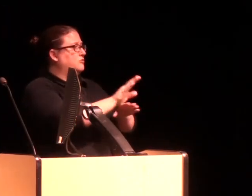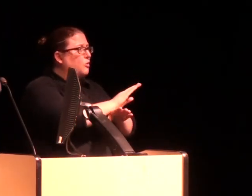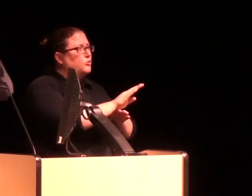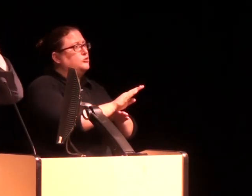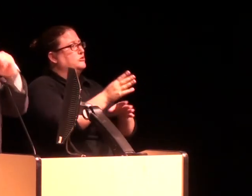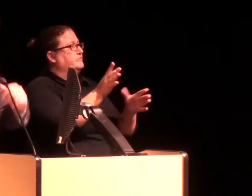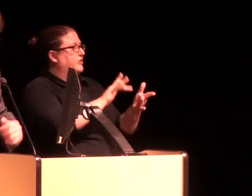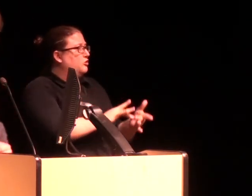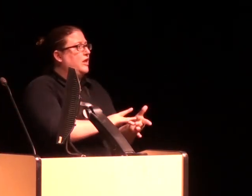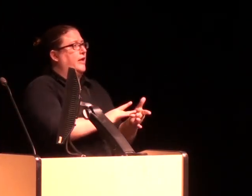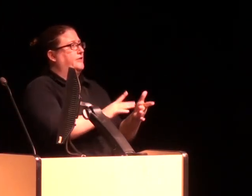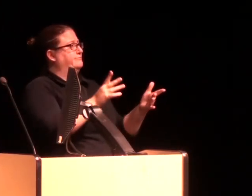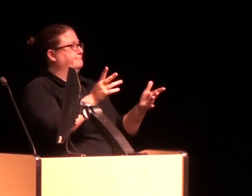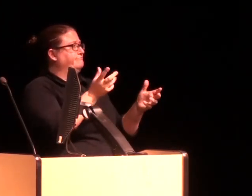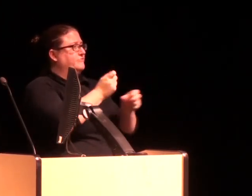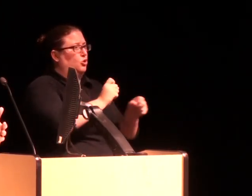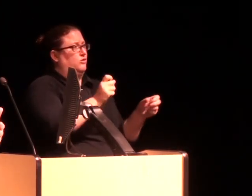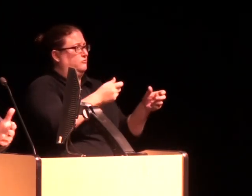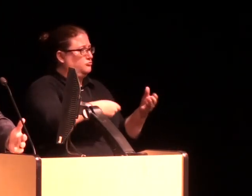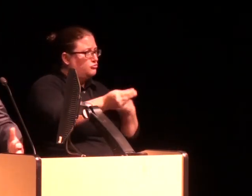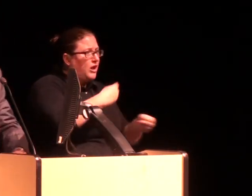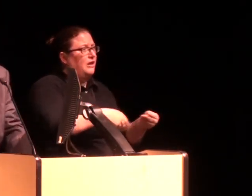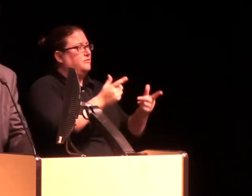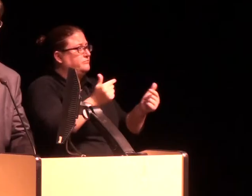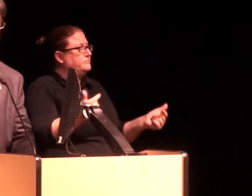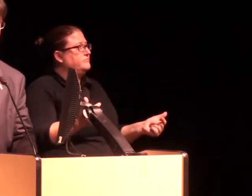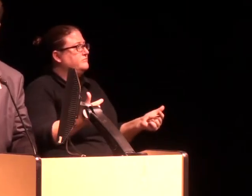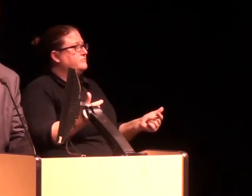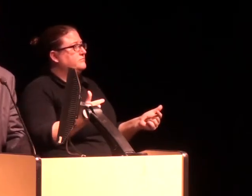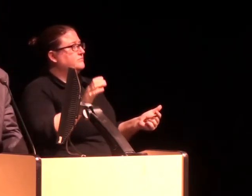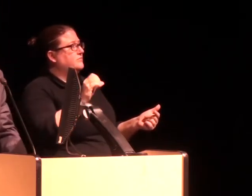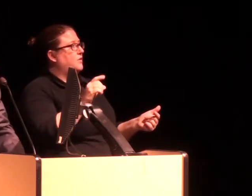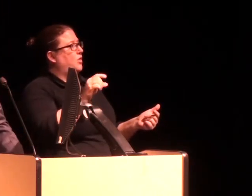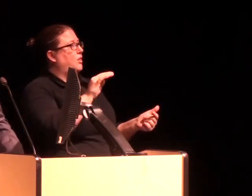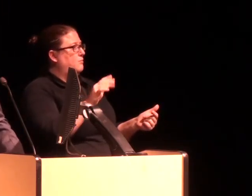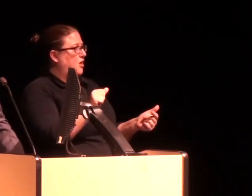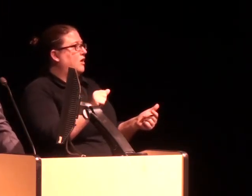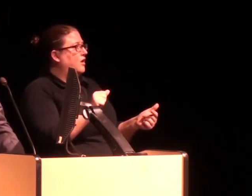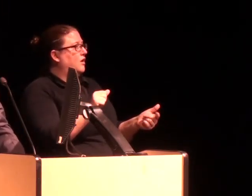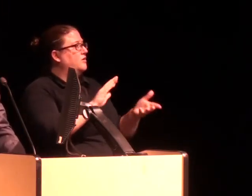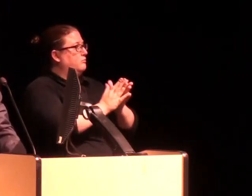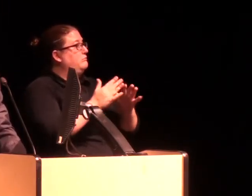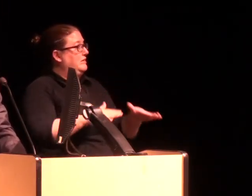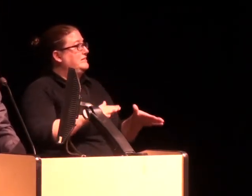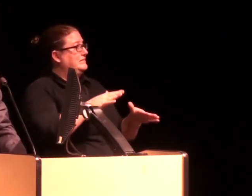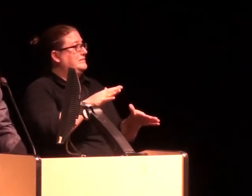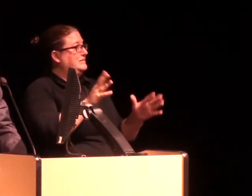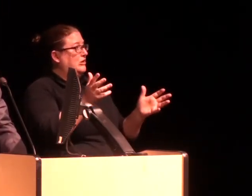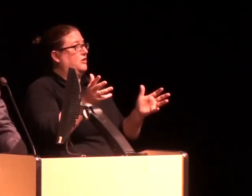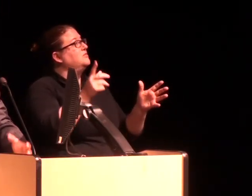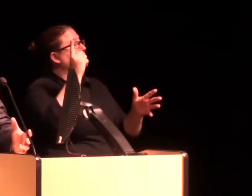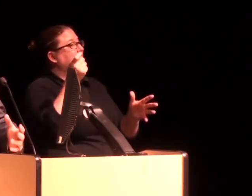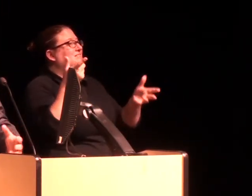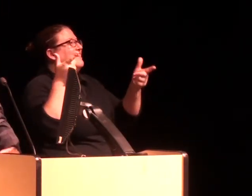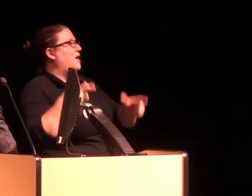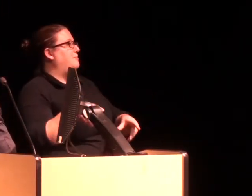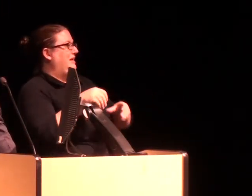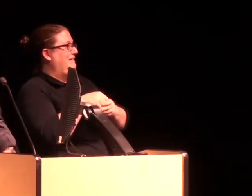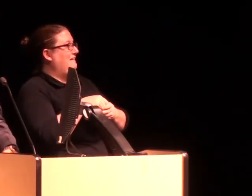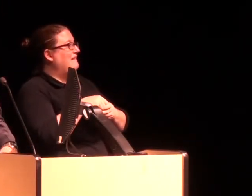security of trade and travel flows. And we are talking about the Colombia Peace Talk because the Colombia Peace Talk are in Havana. We are